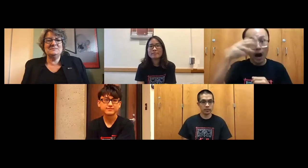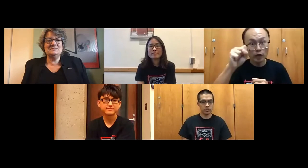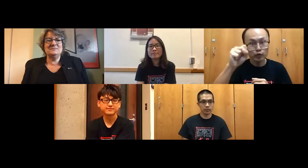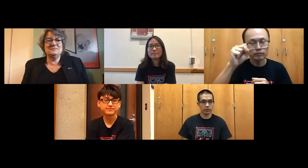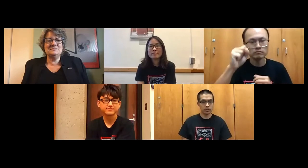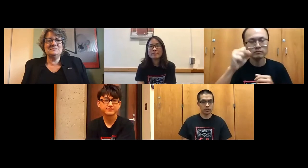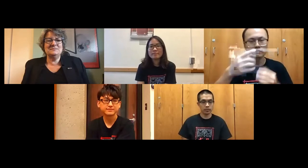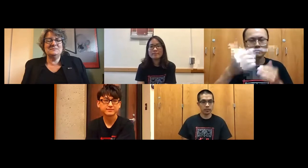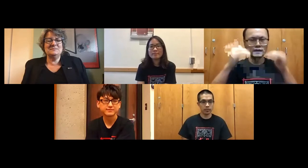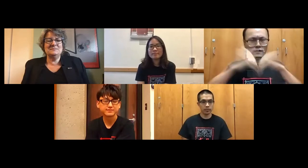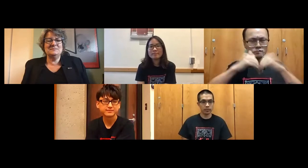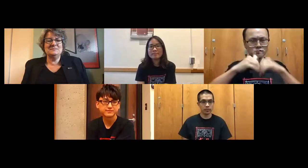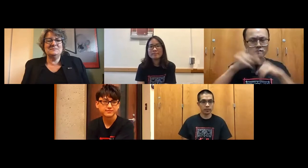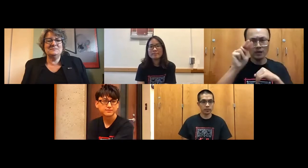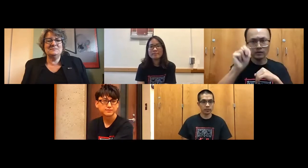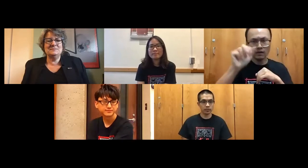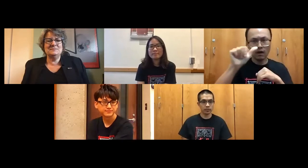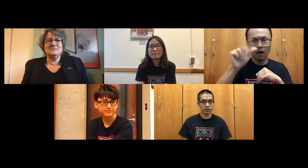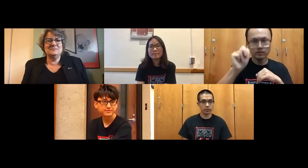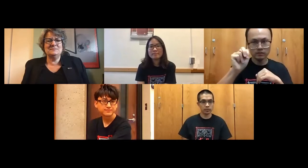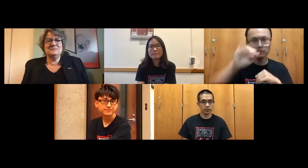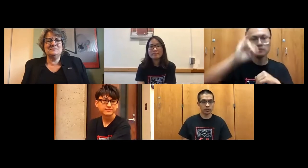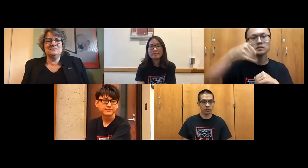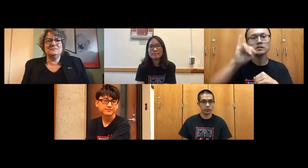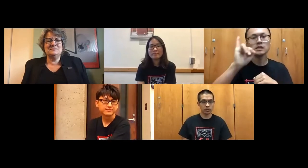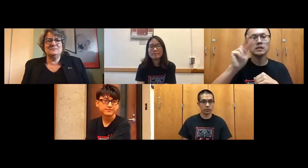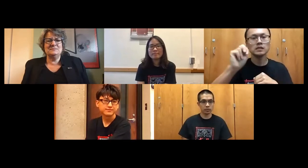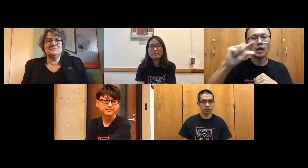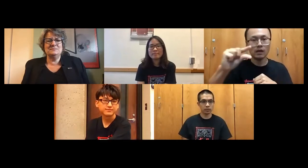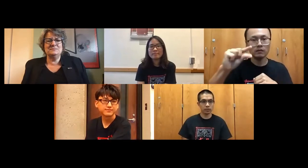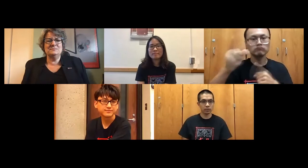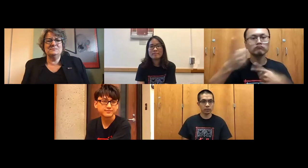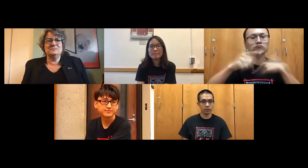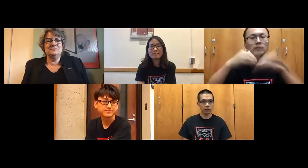So after I transferred to the high school in Nanji,